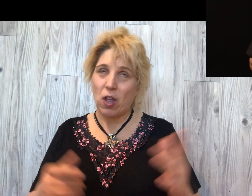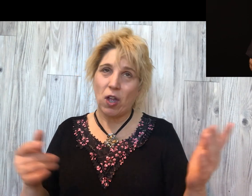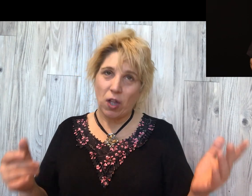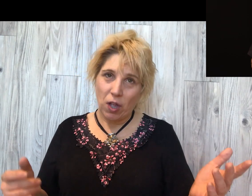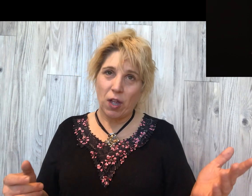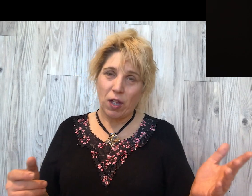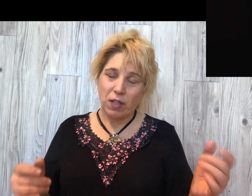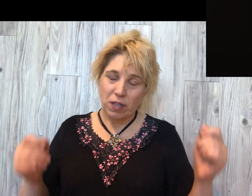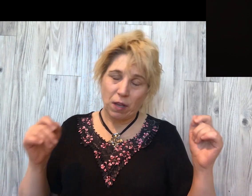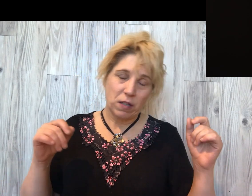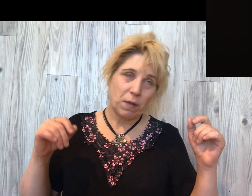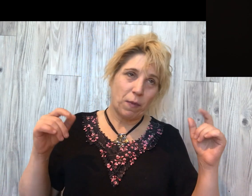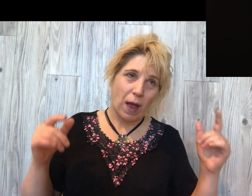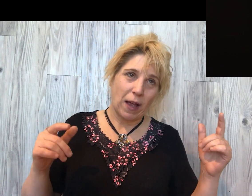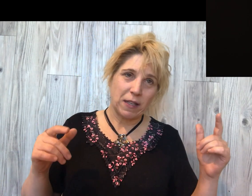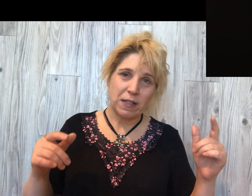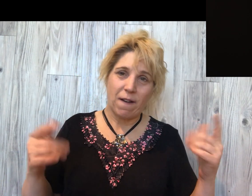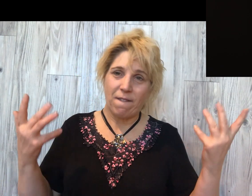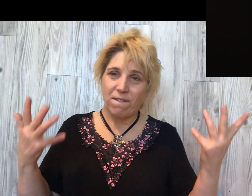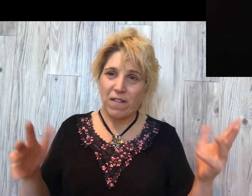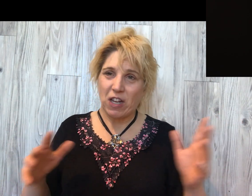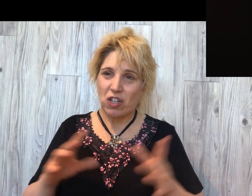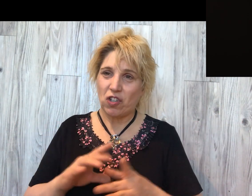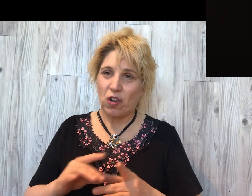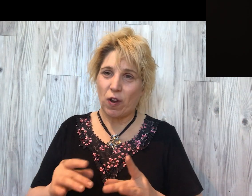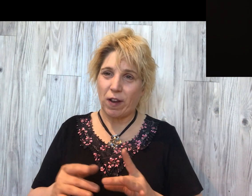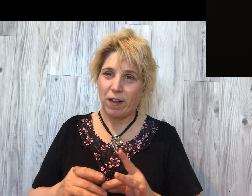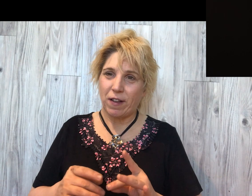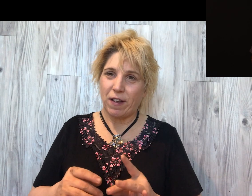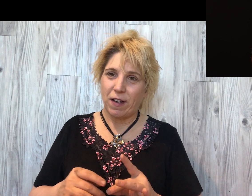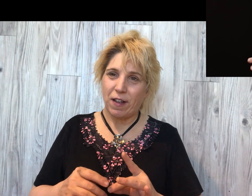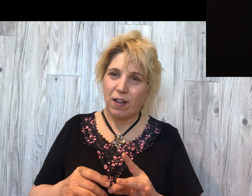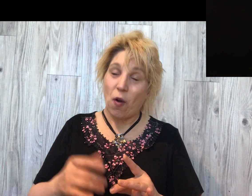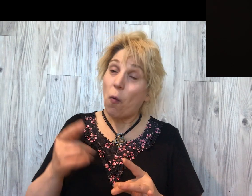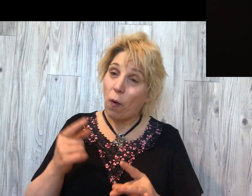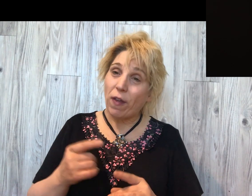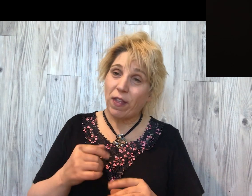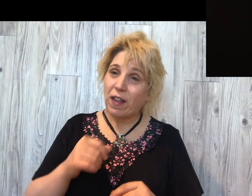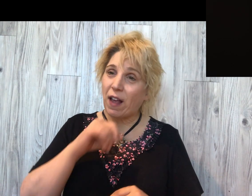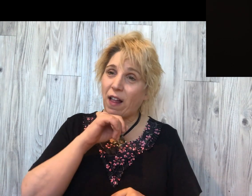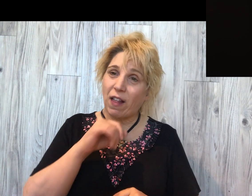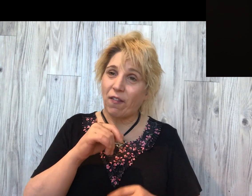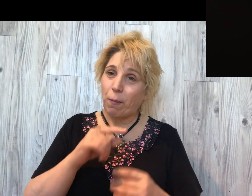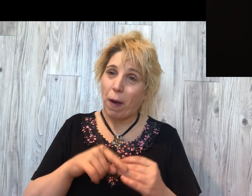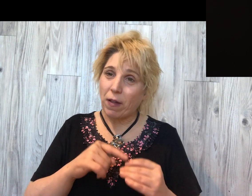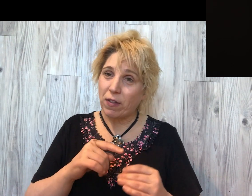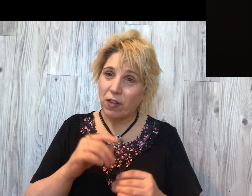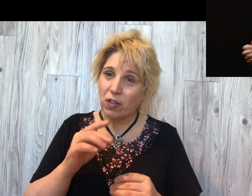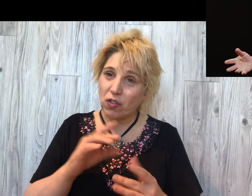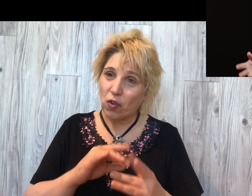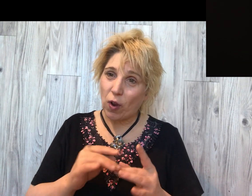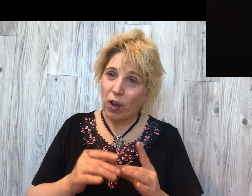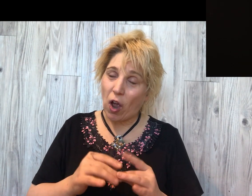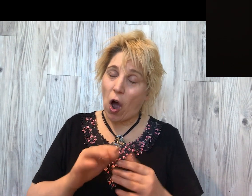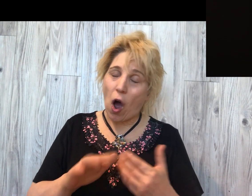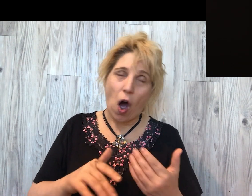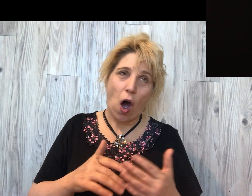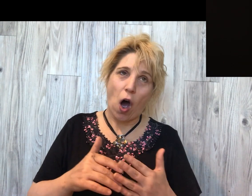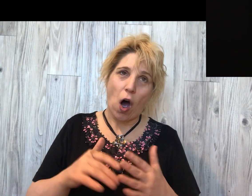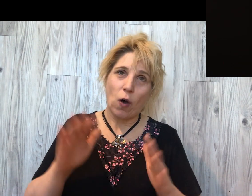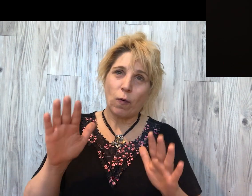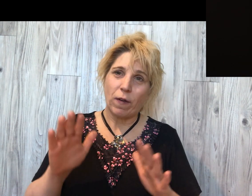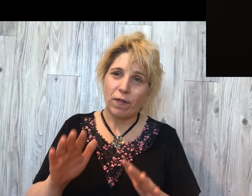So in this surprise ending, what'd you hear? One of the things I love about this story, and all great